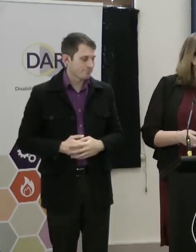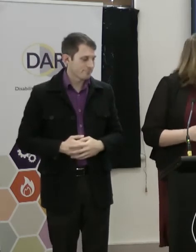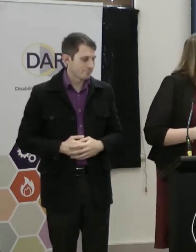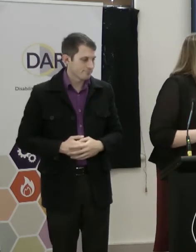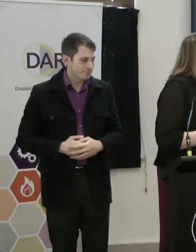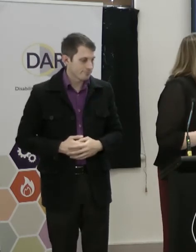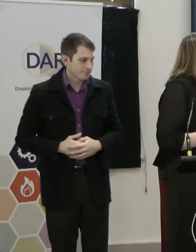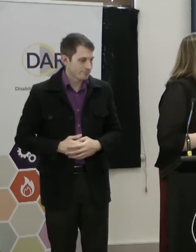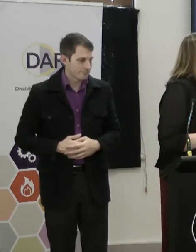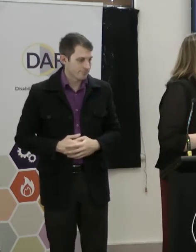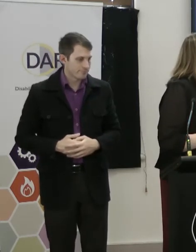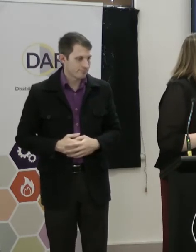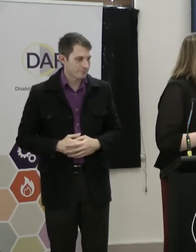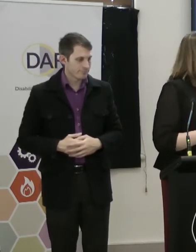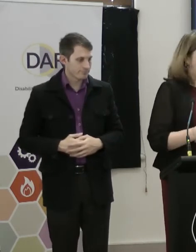So,